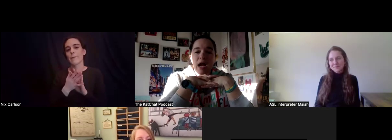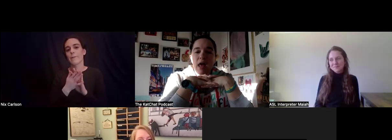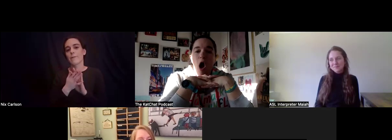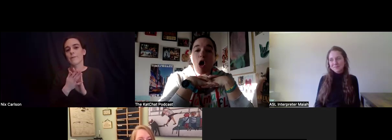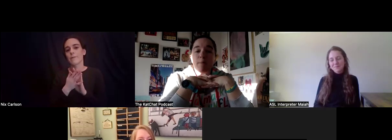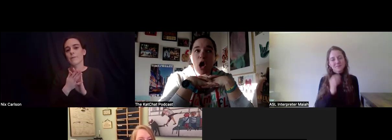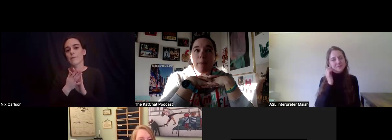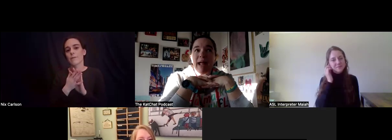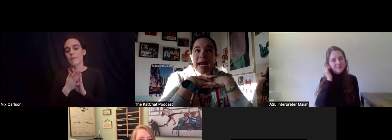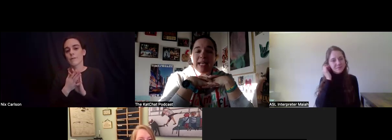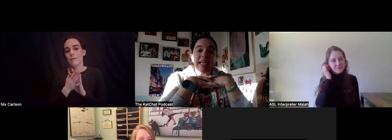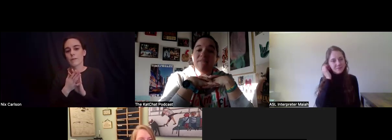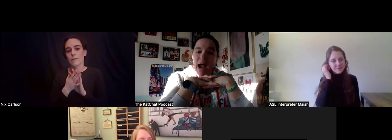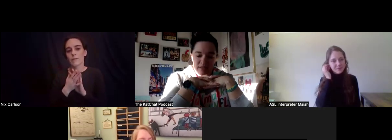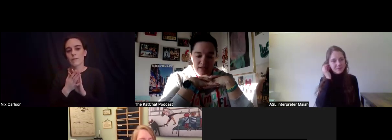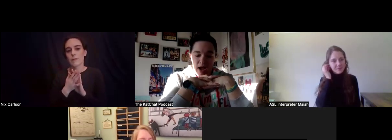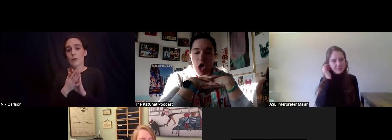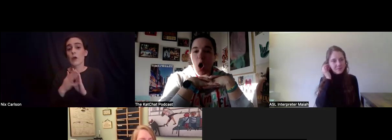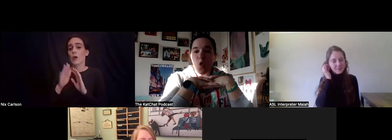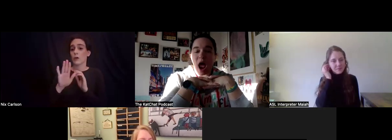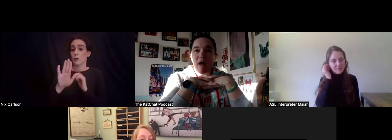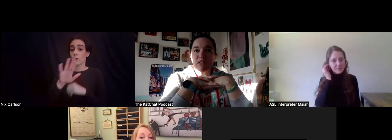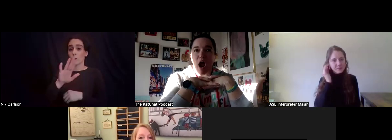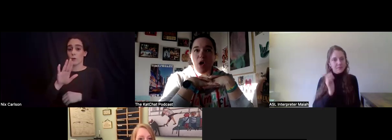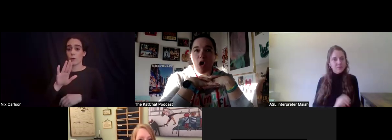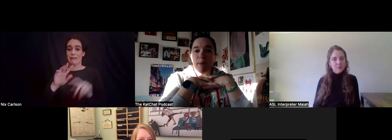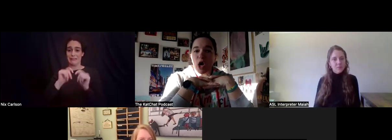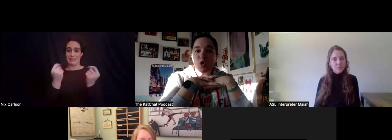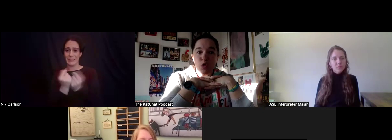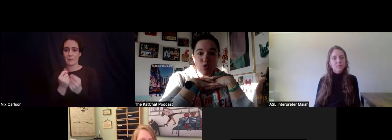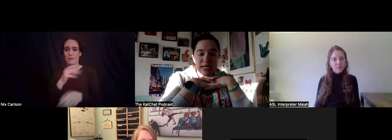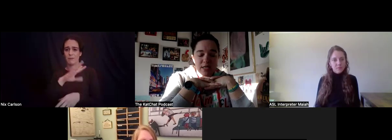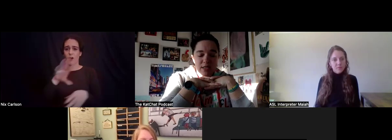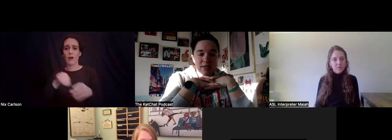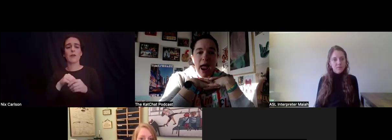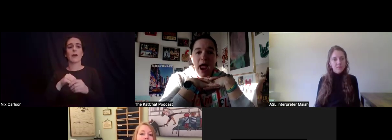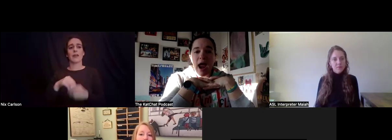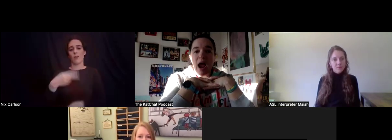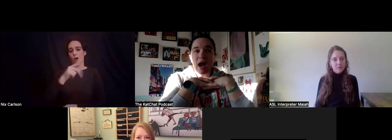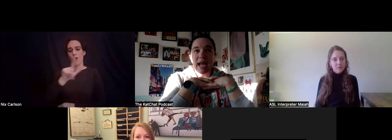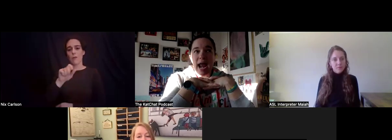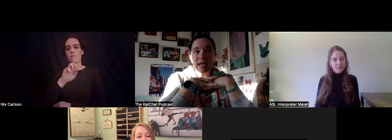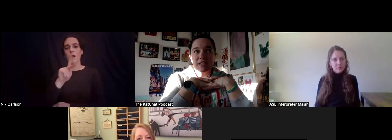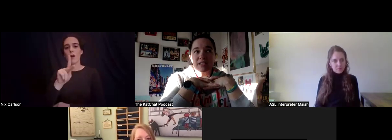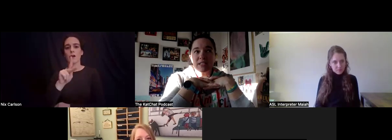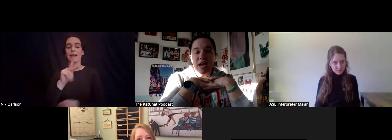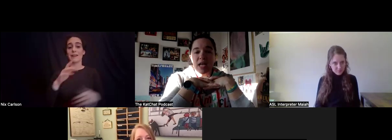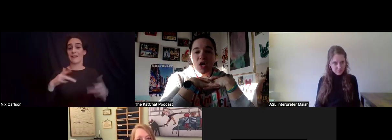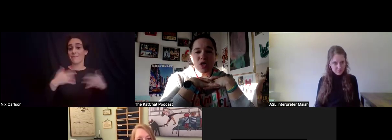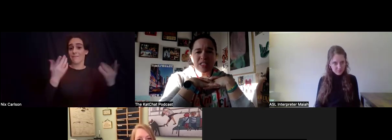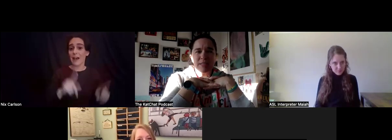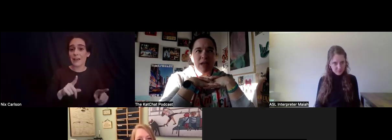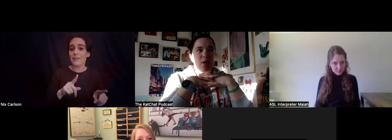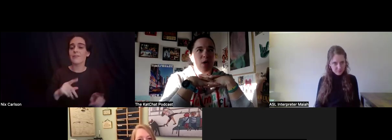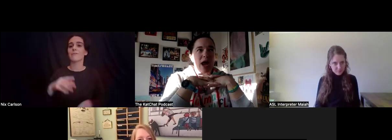partake in Hallmark planning event? I know you have done Hallmark Cruising and Kansas